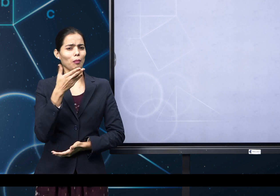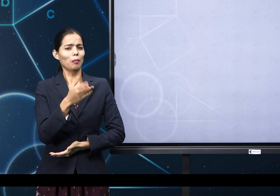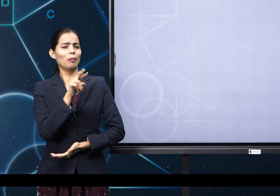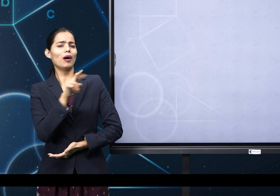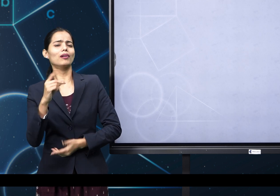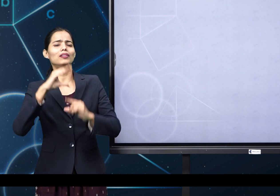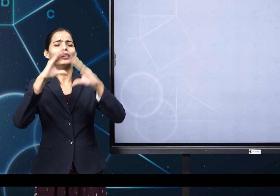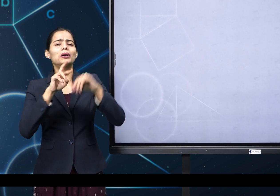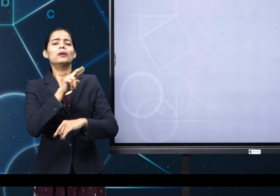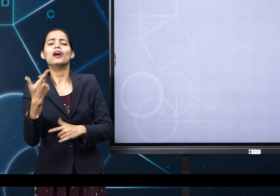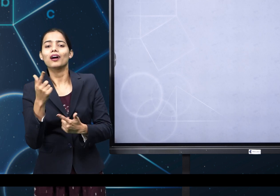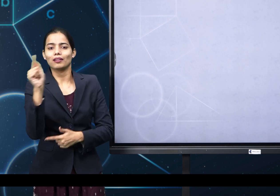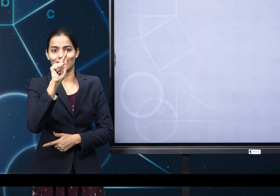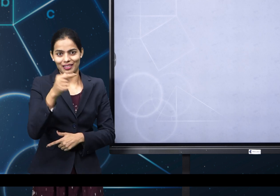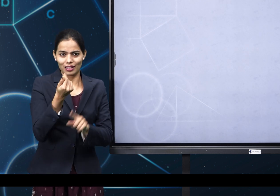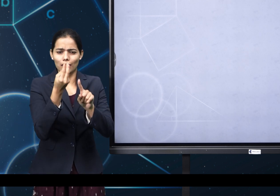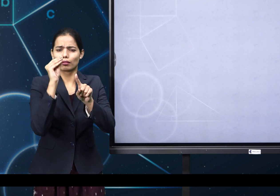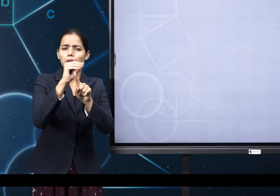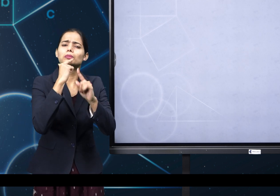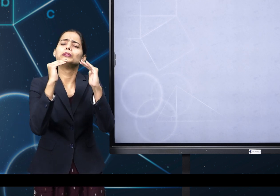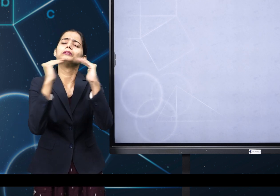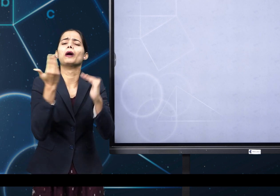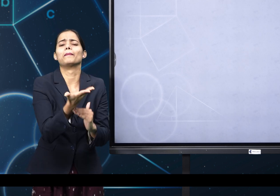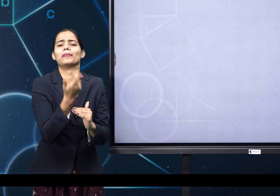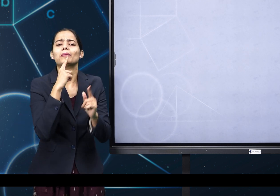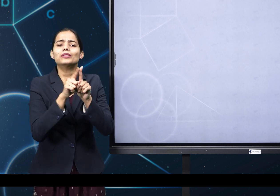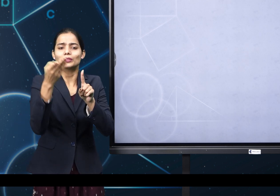This means the volume of a cube is a cube number.